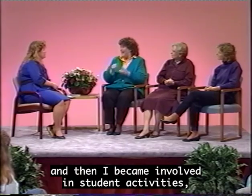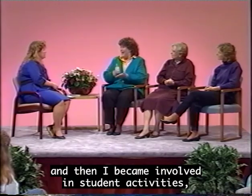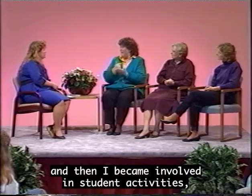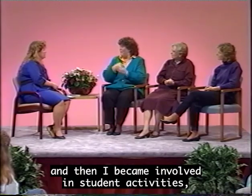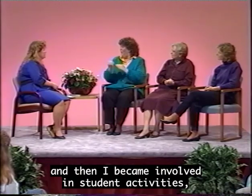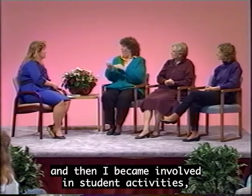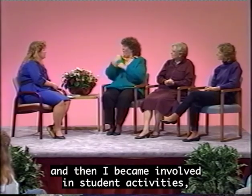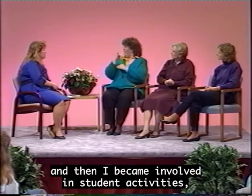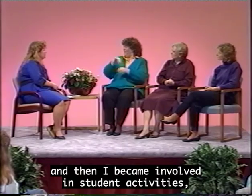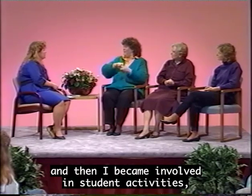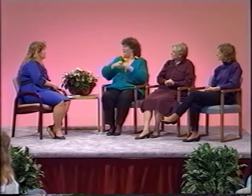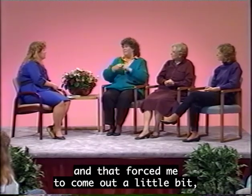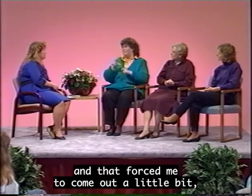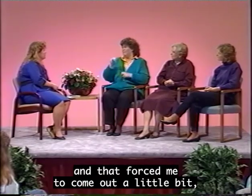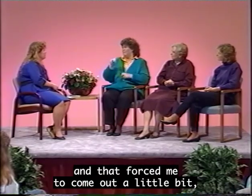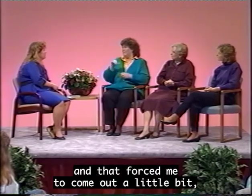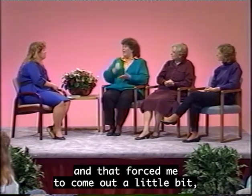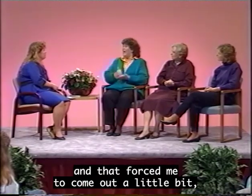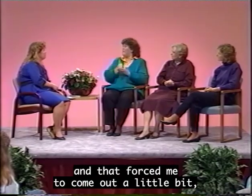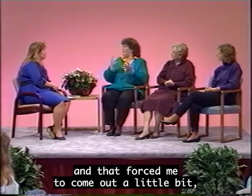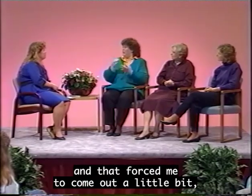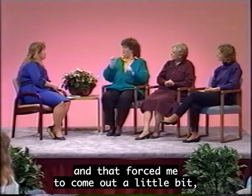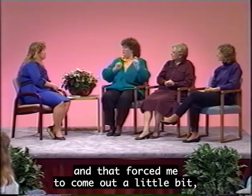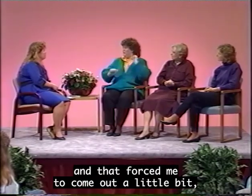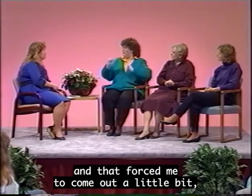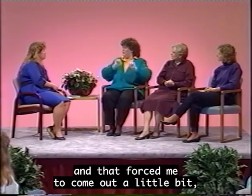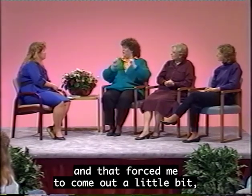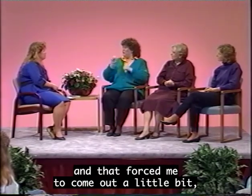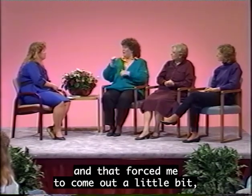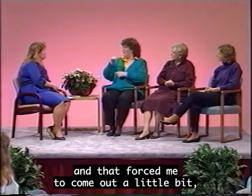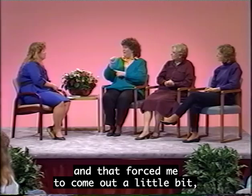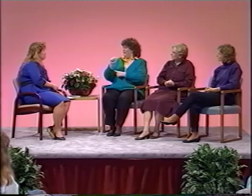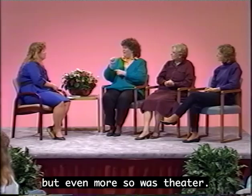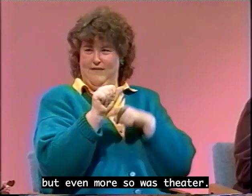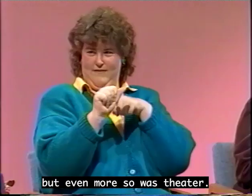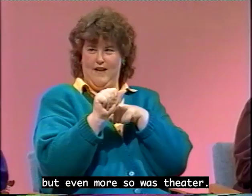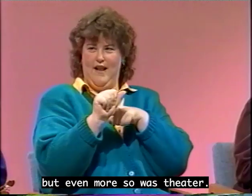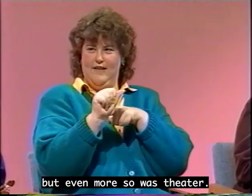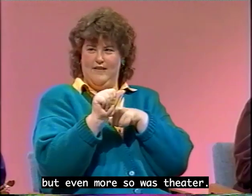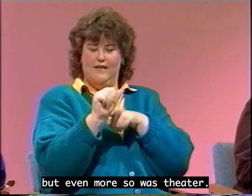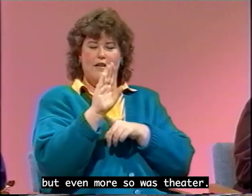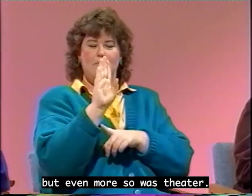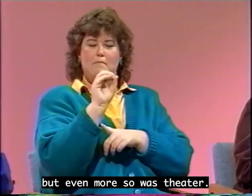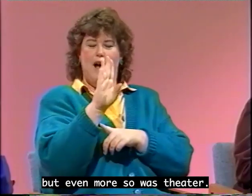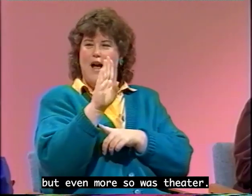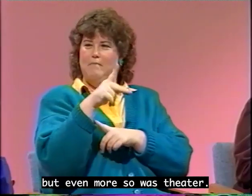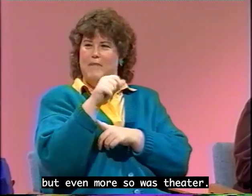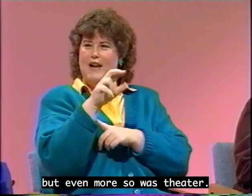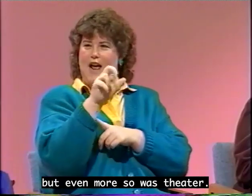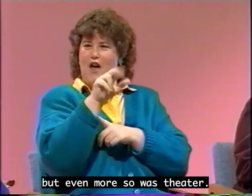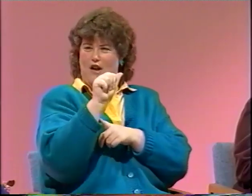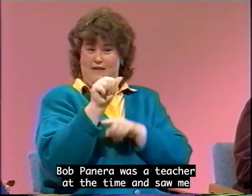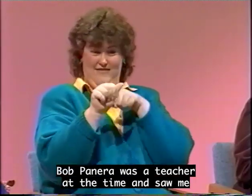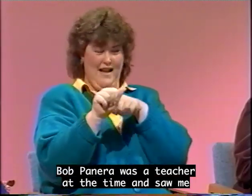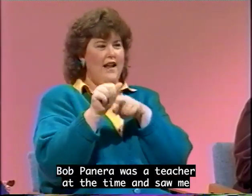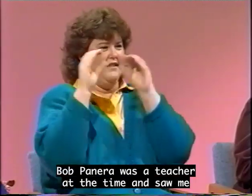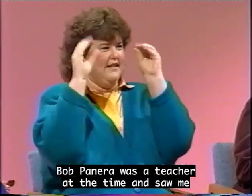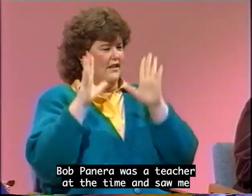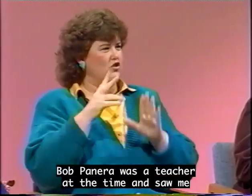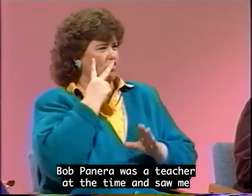in student activities. And that forced me to come out a little bit, but even more so was theater. Bob Panera was a